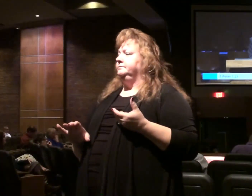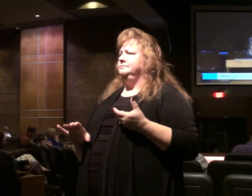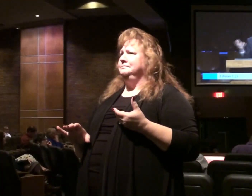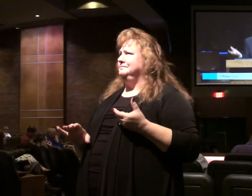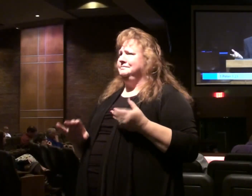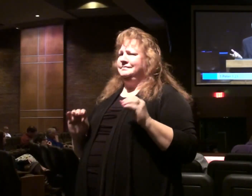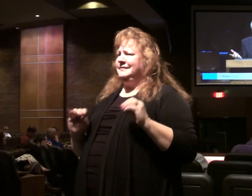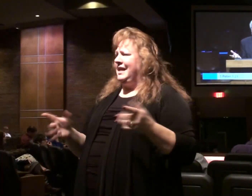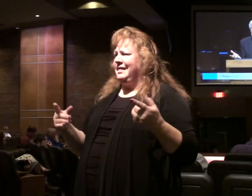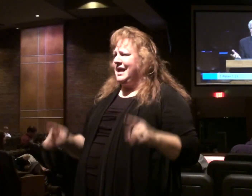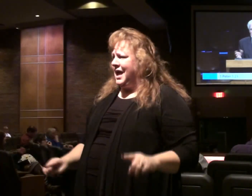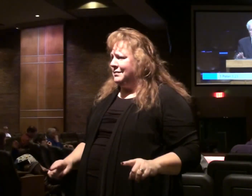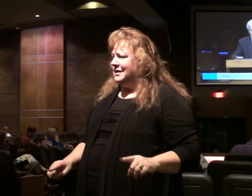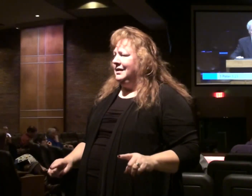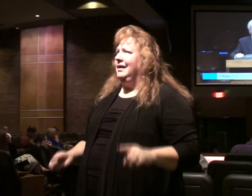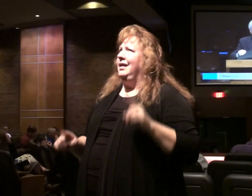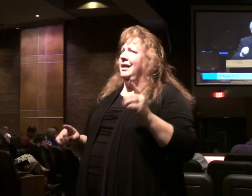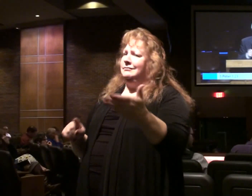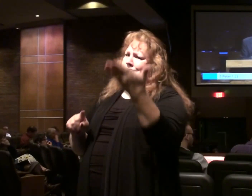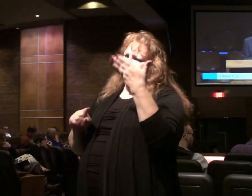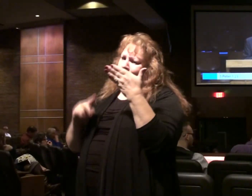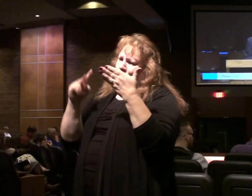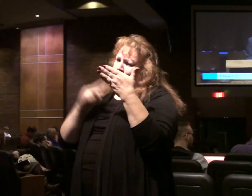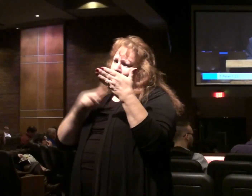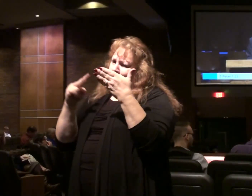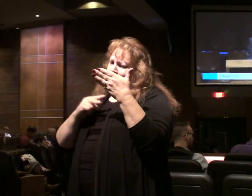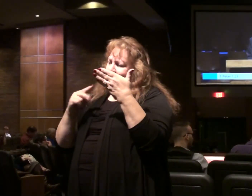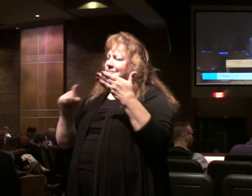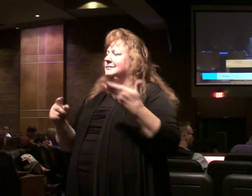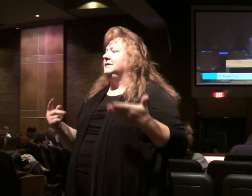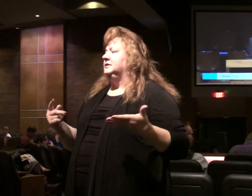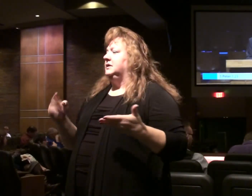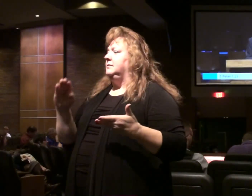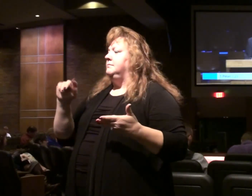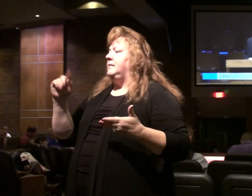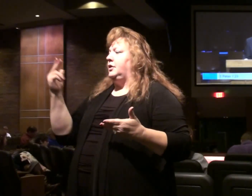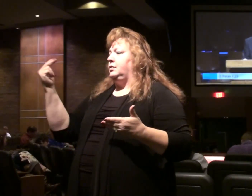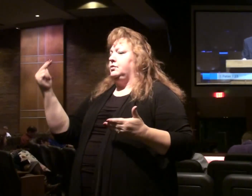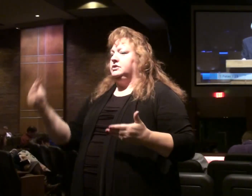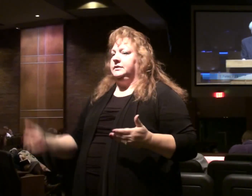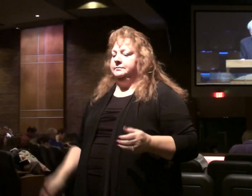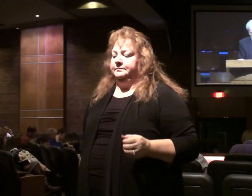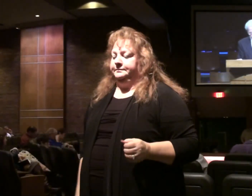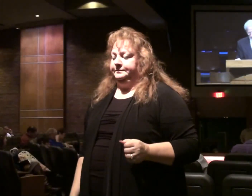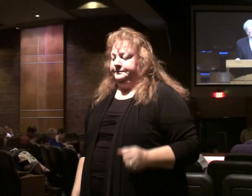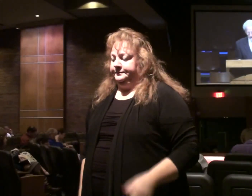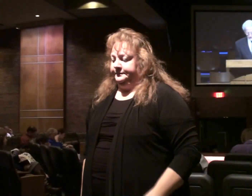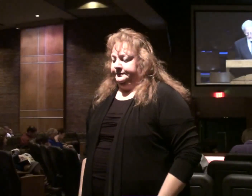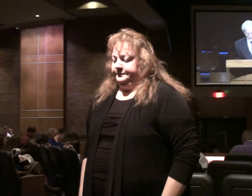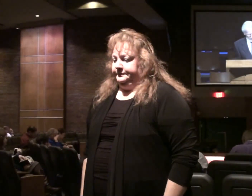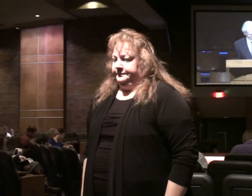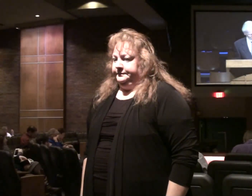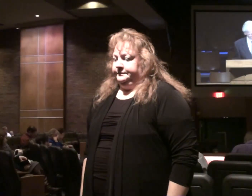It has to be sown. So that's where we're going. Come back to Matthew 13.